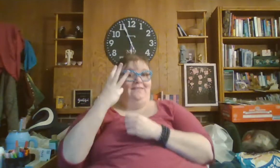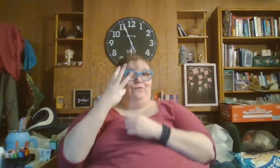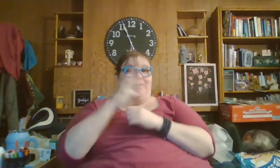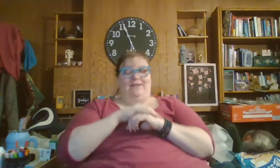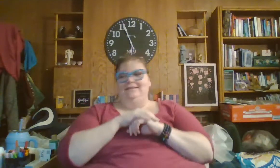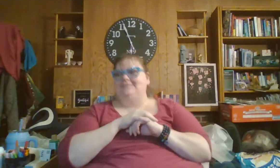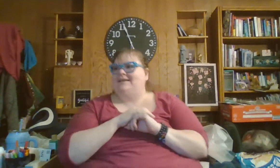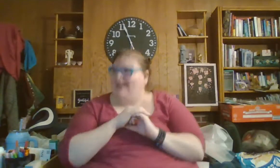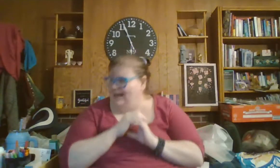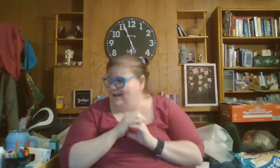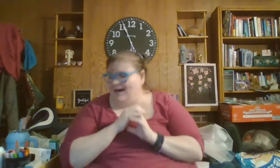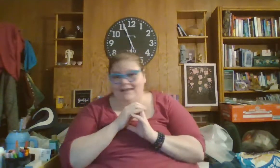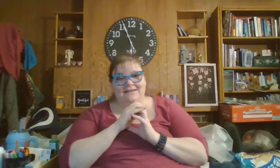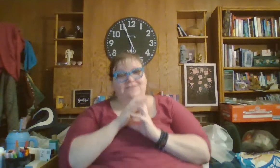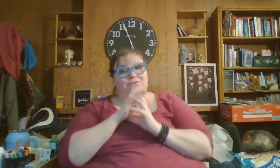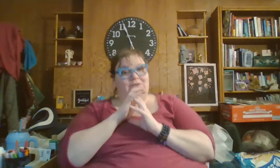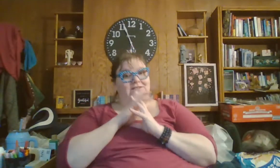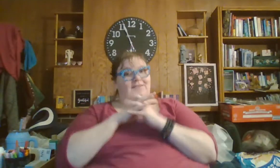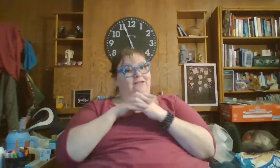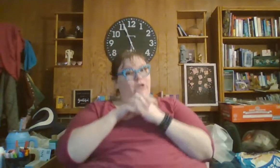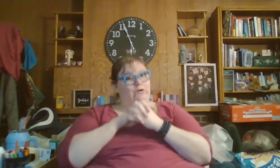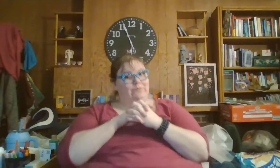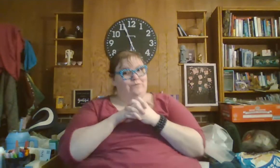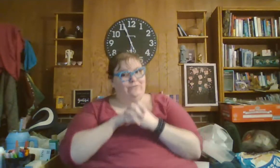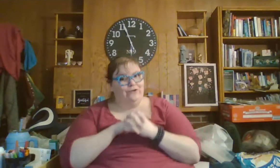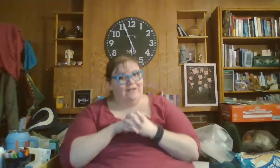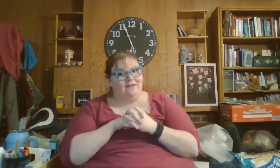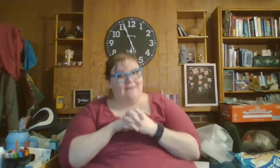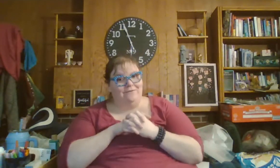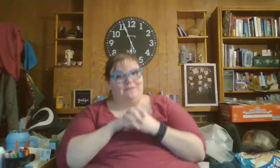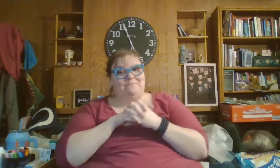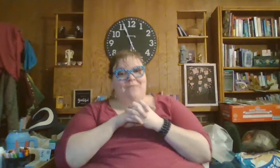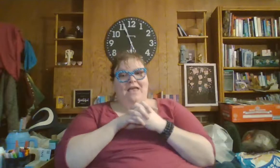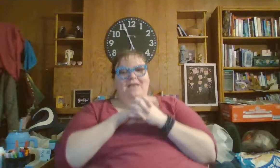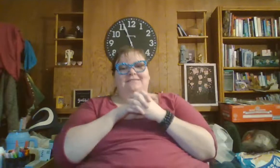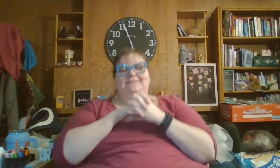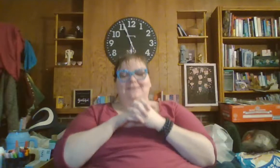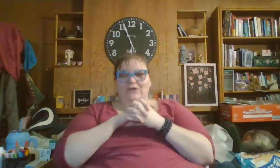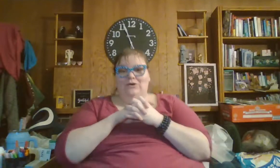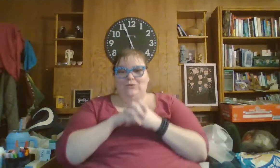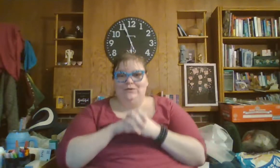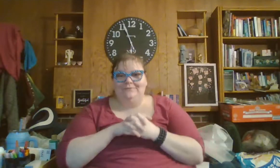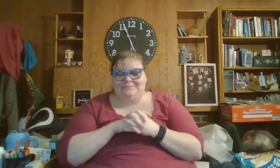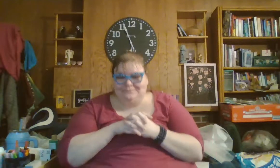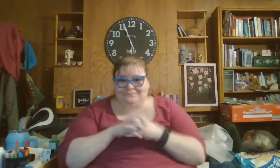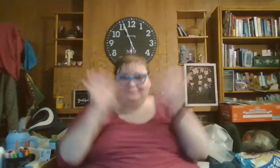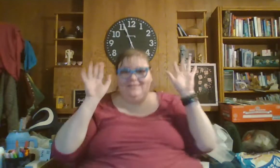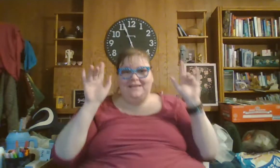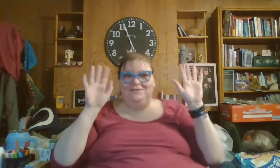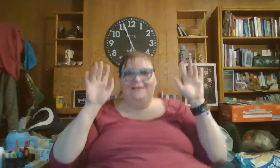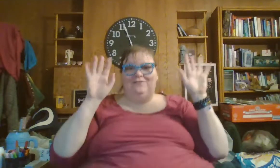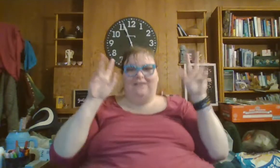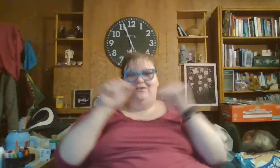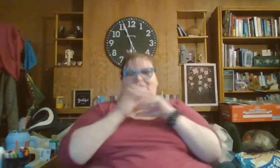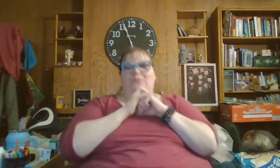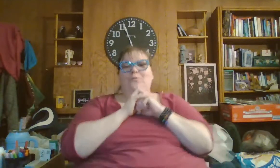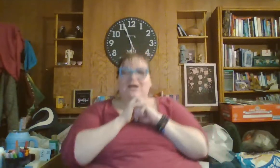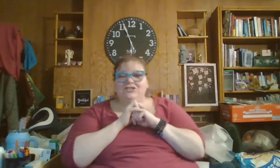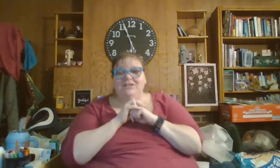3 minutes and I need to run to the little girls' room before I get on that one. So thank you for